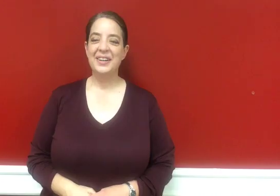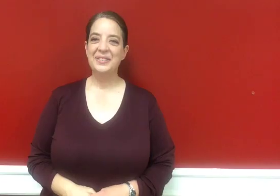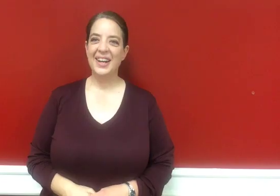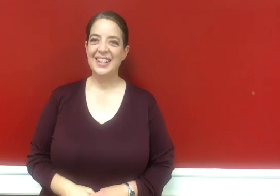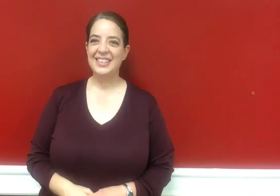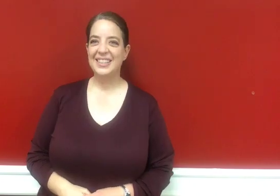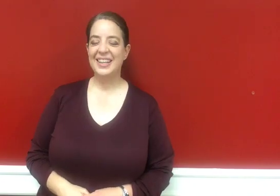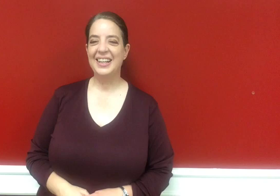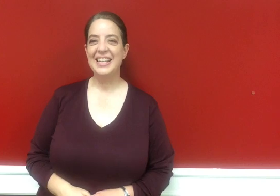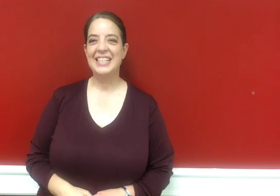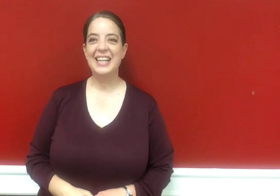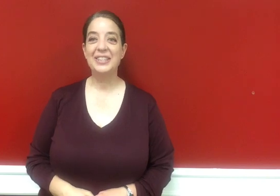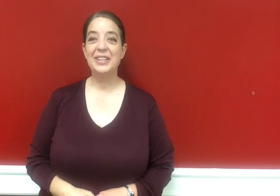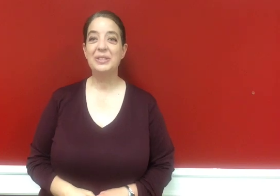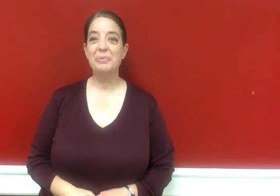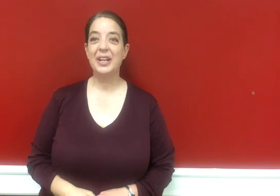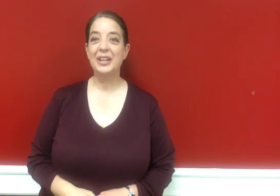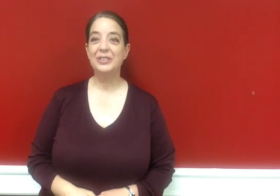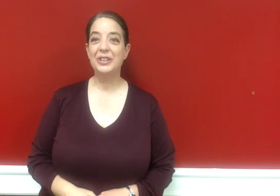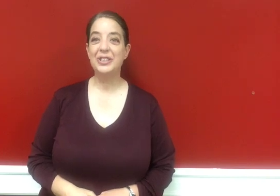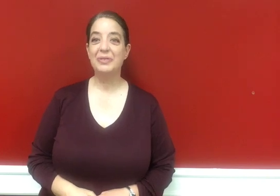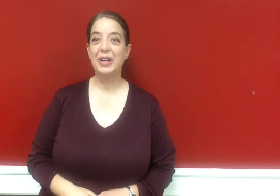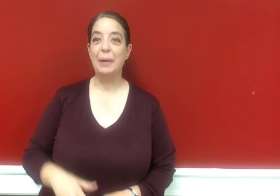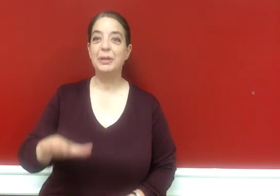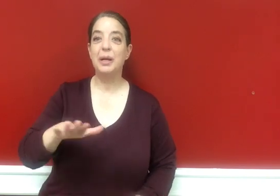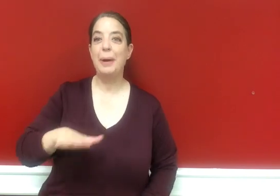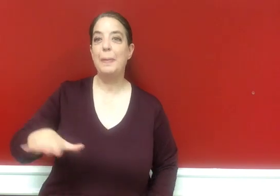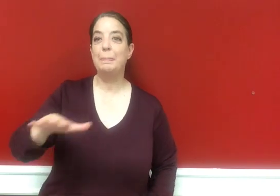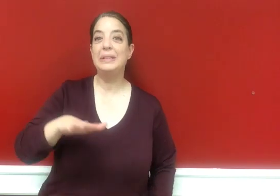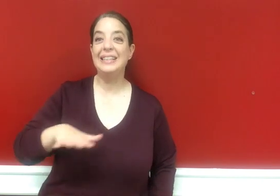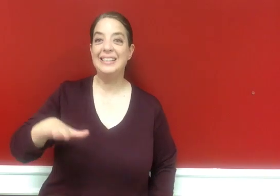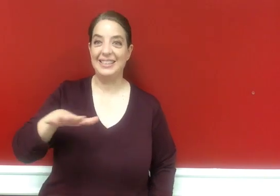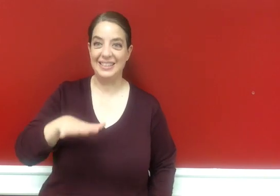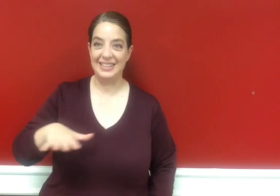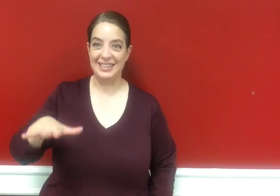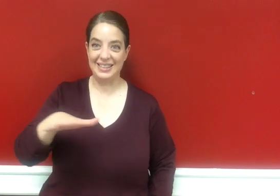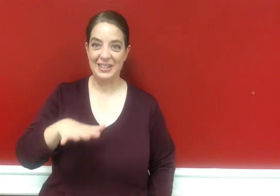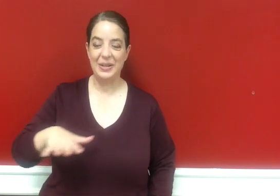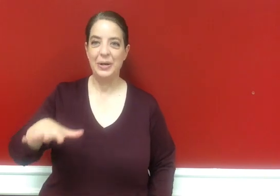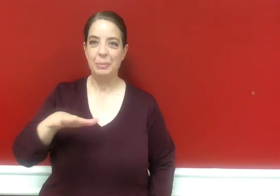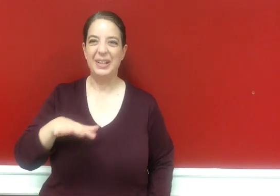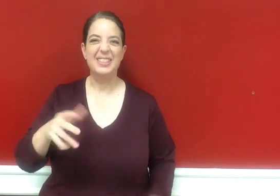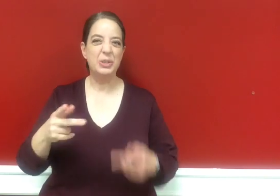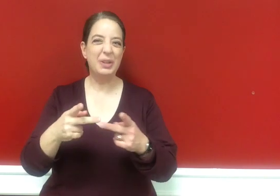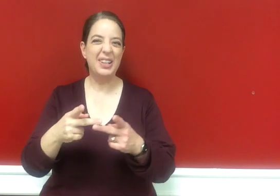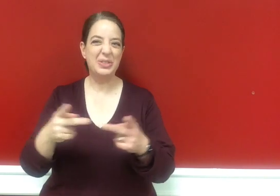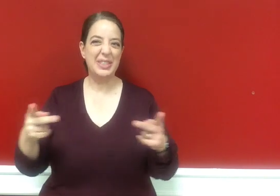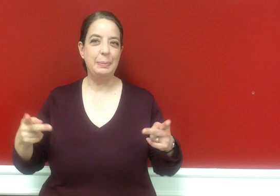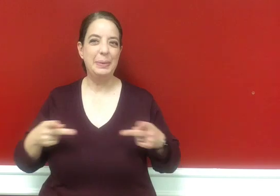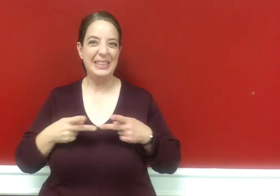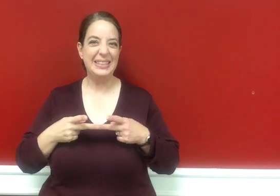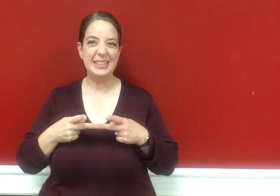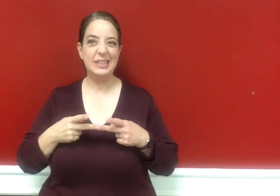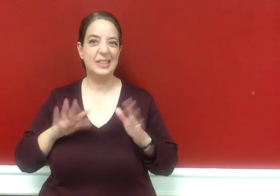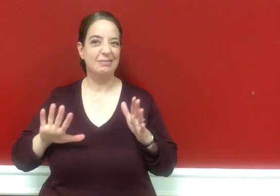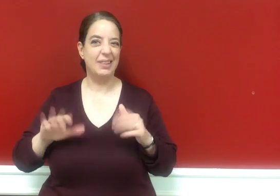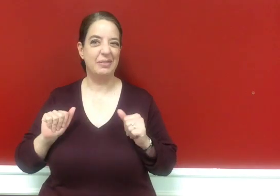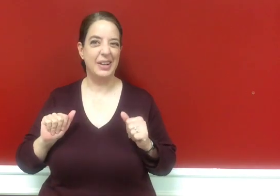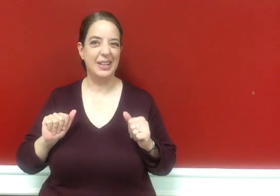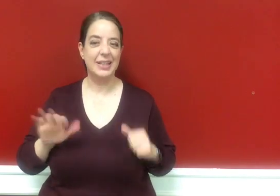All right, in today's lesson, we're going to learn some vocabulary about places. Places. You will also see places. Not fond of that